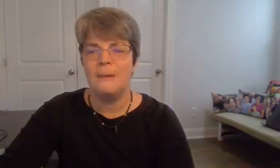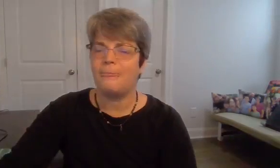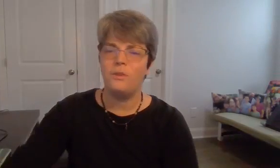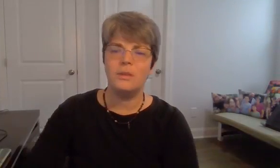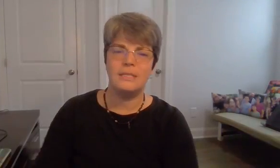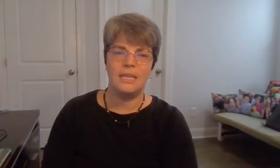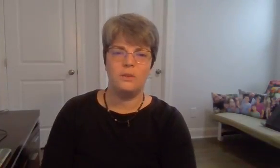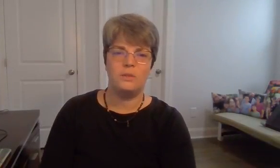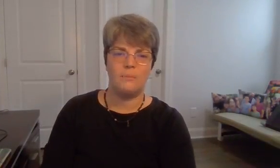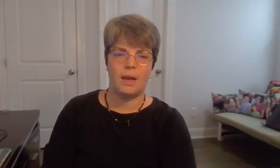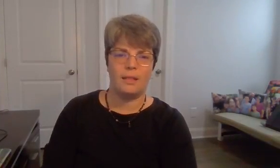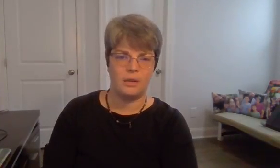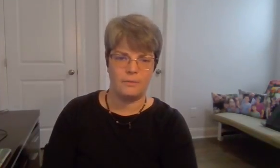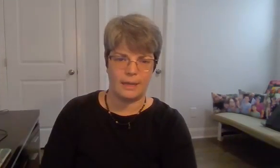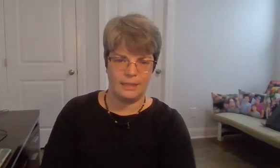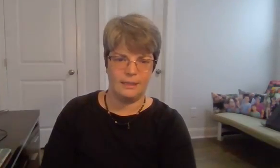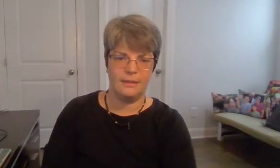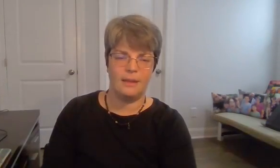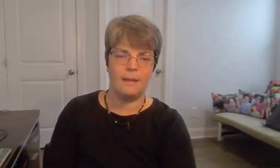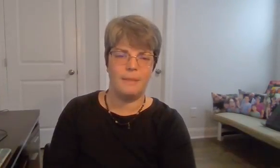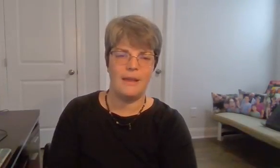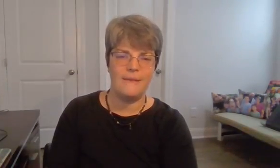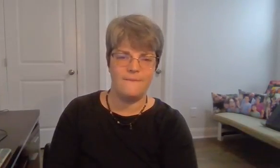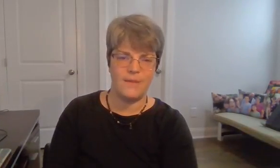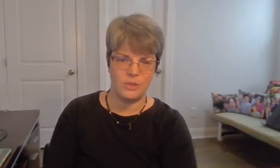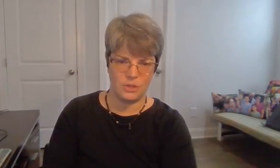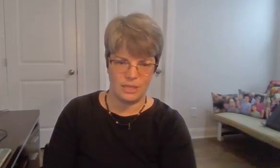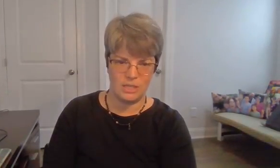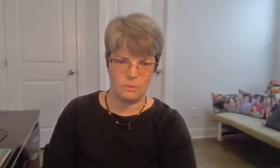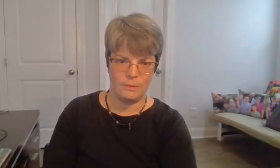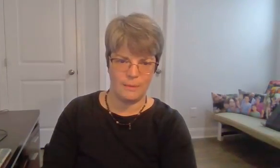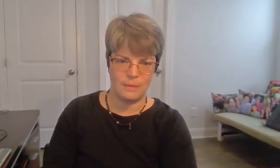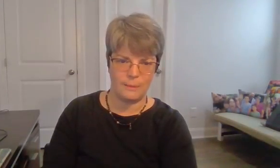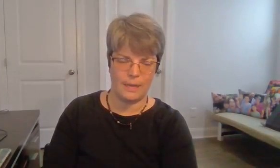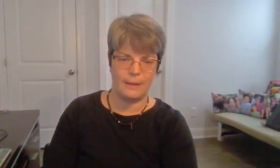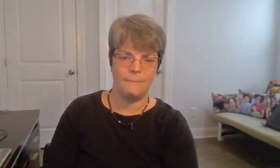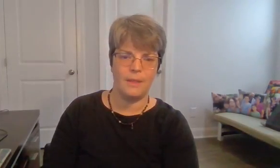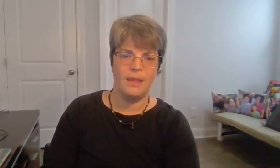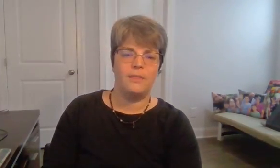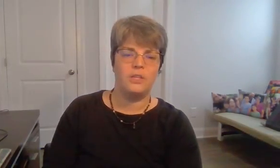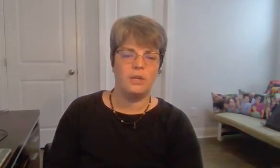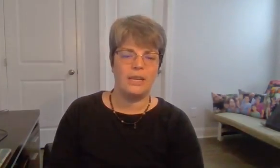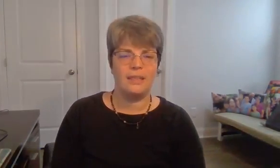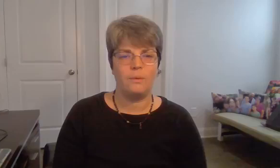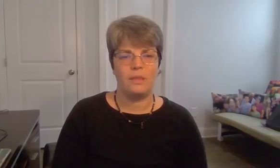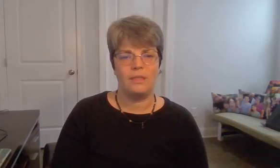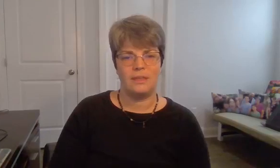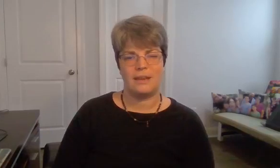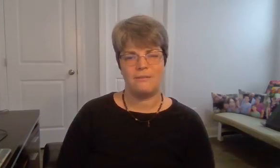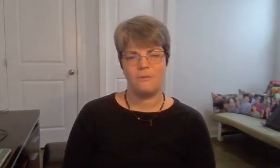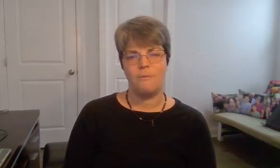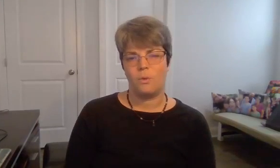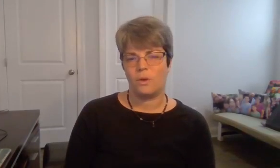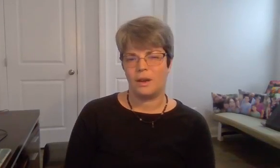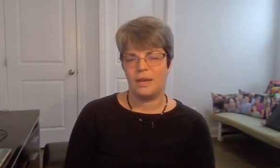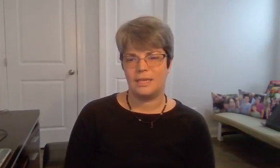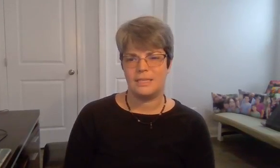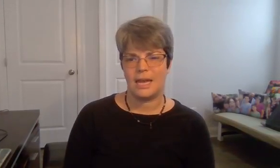If you continue to model it correctly, eventually she will be able to pick it up. The tricky thing with the sign for more is that